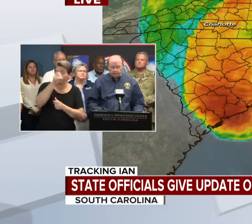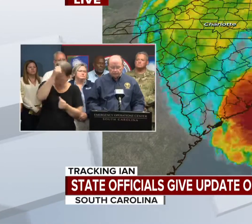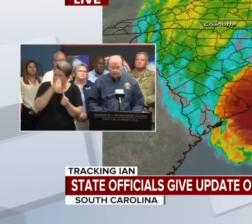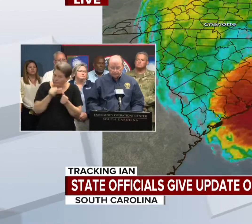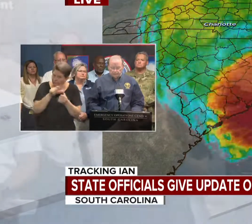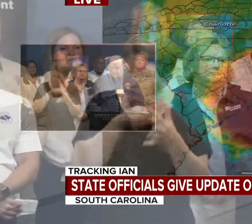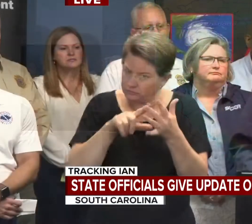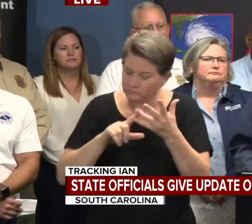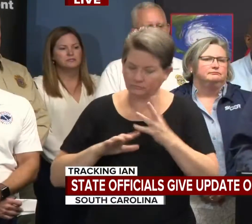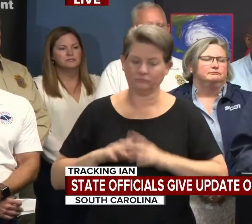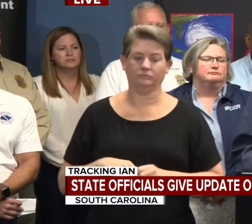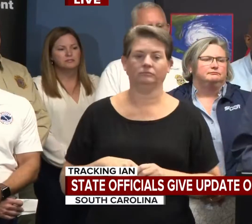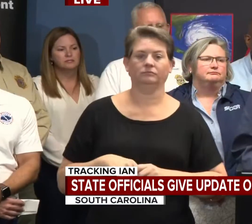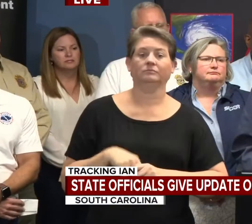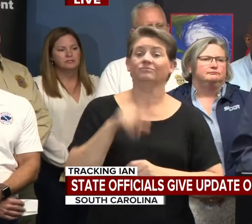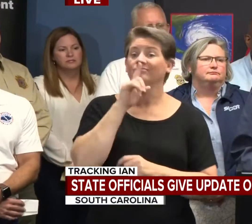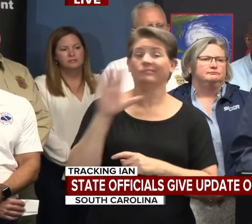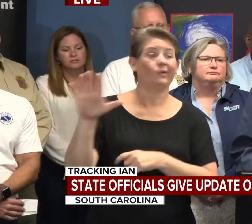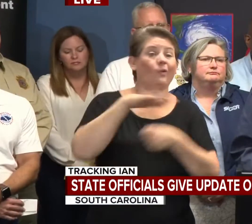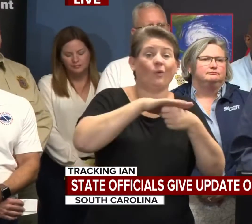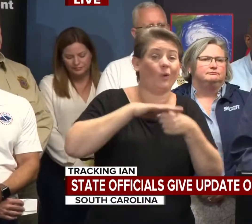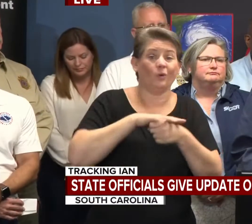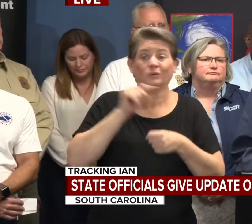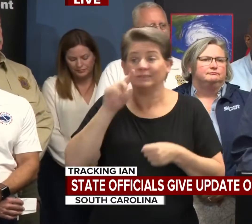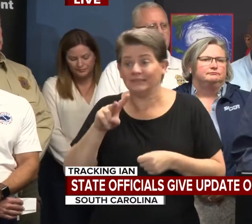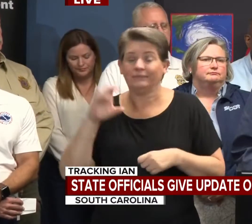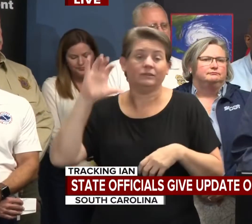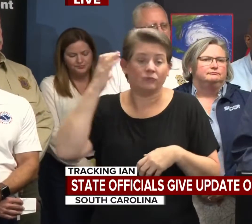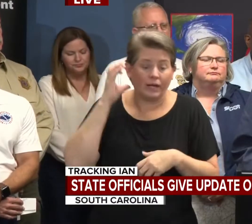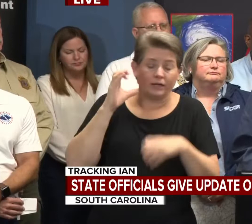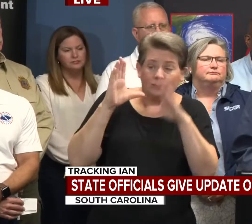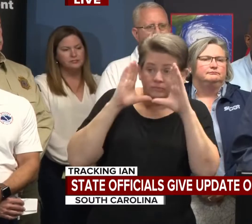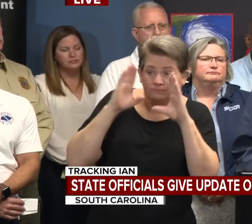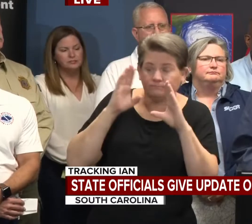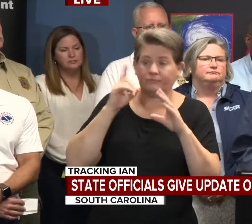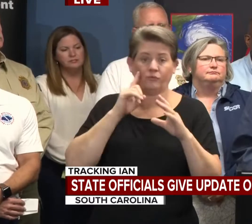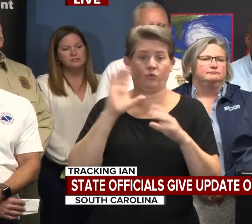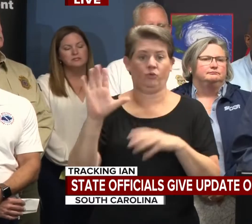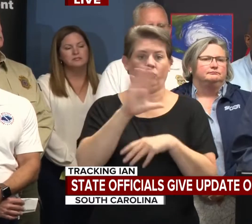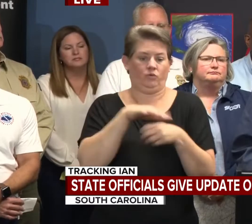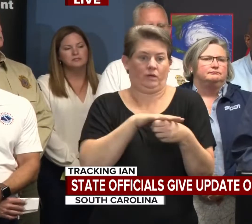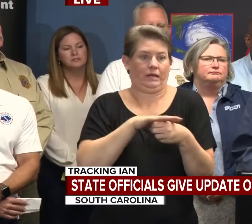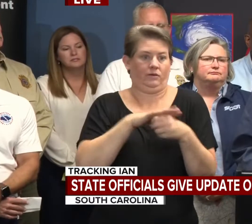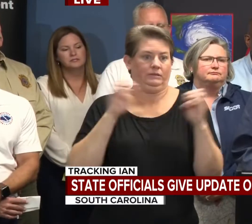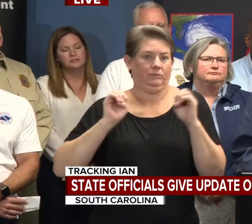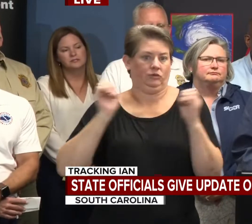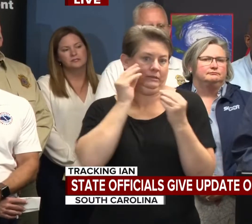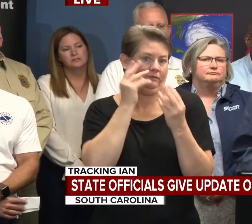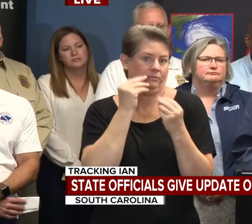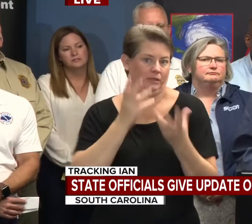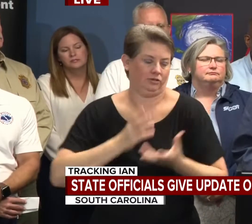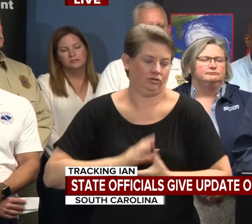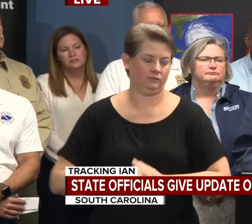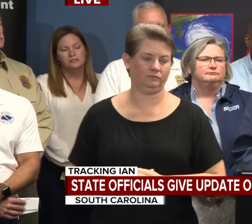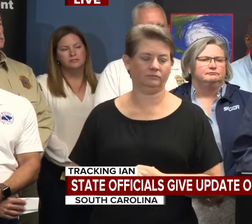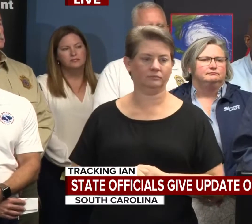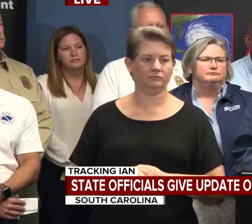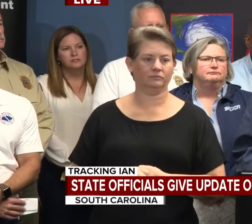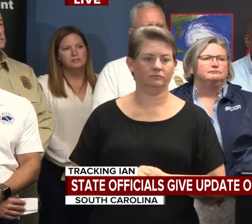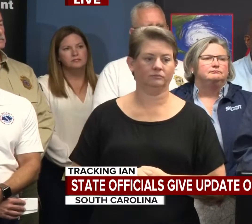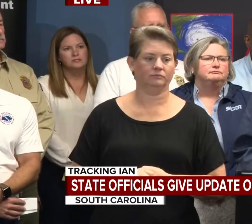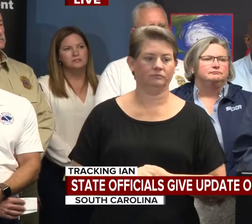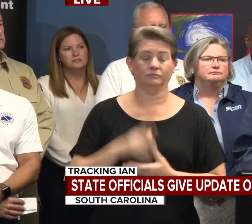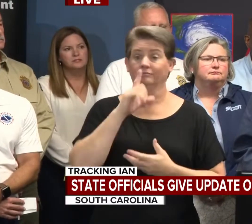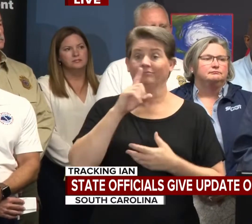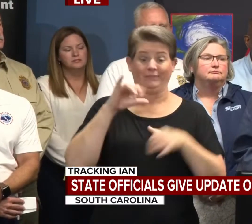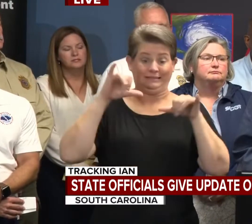is to stay tuned to local television and radio stations for emergency information. Certainly stay inside